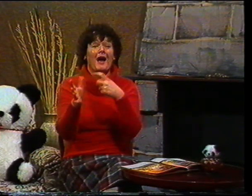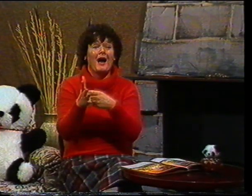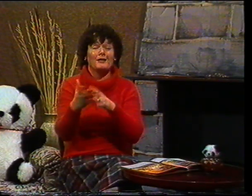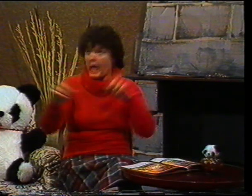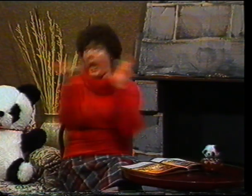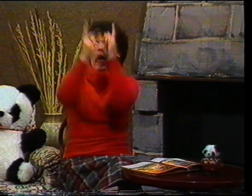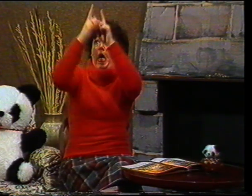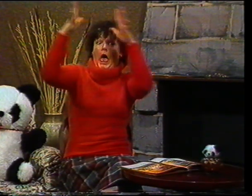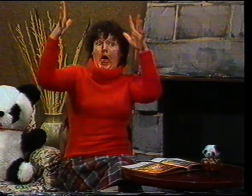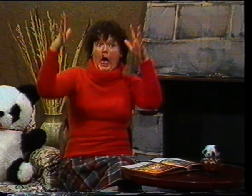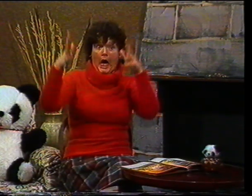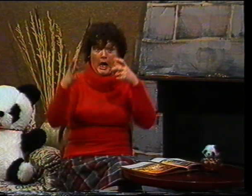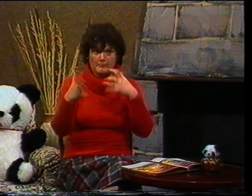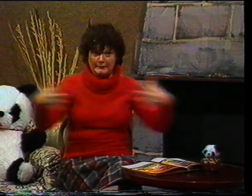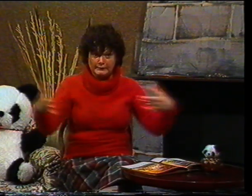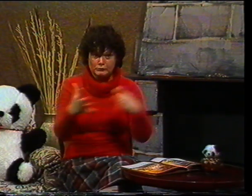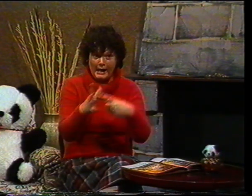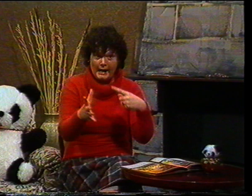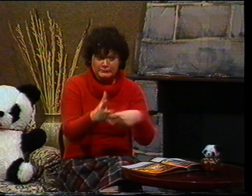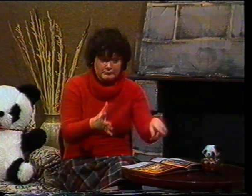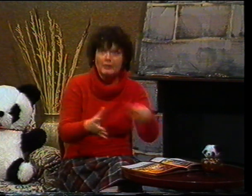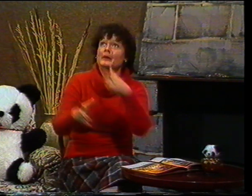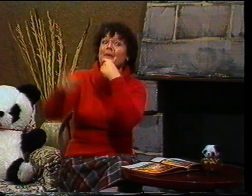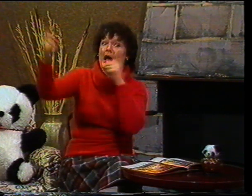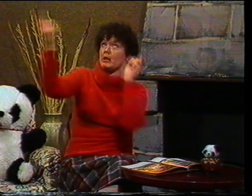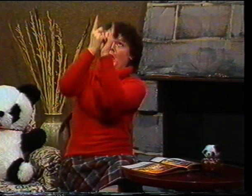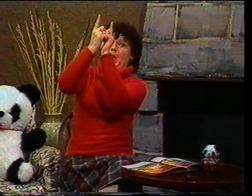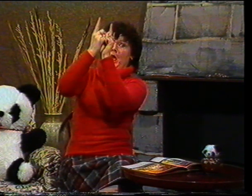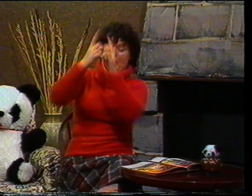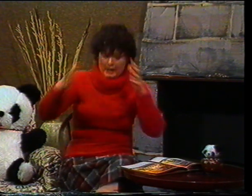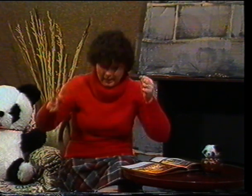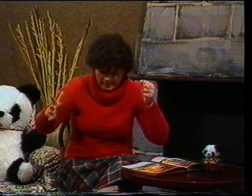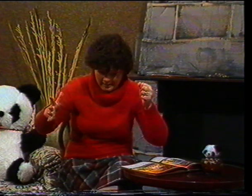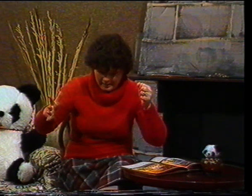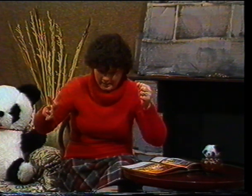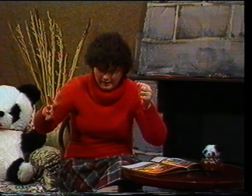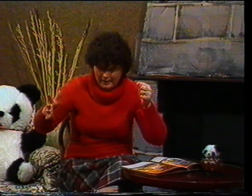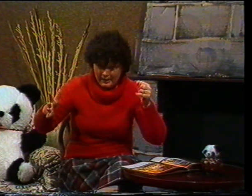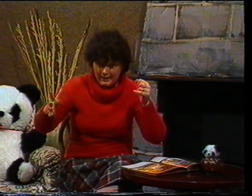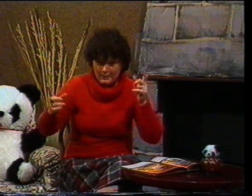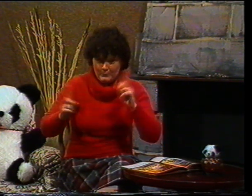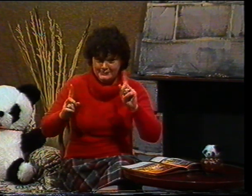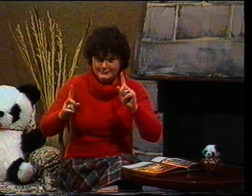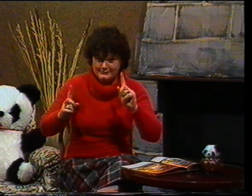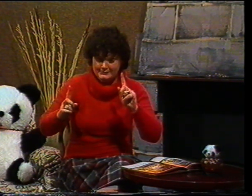And in the barn, they suddenly bumped right into each other, the big rat and the man, face to face. What